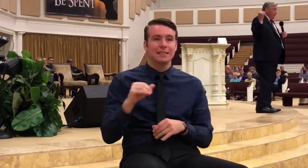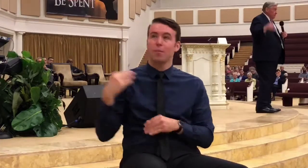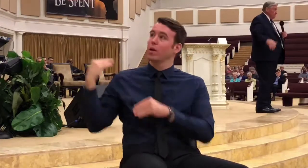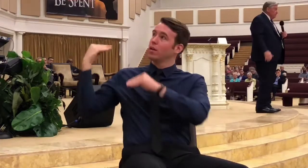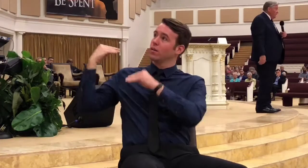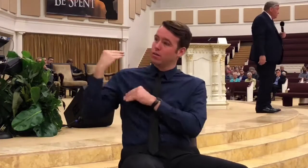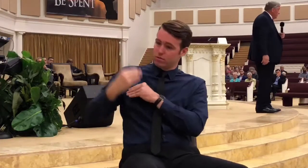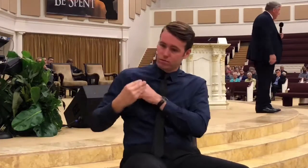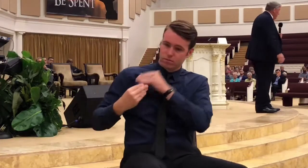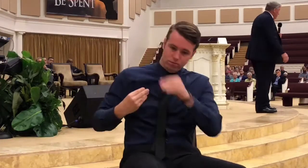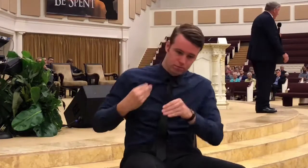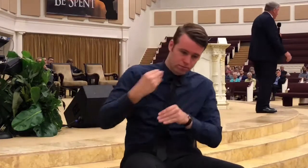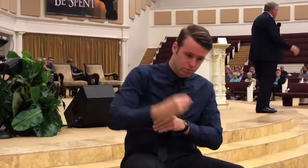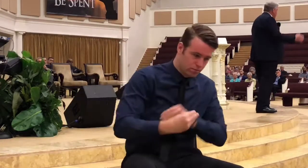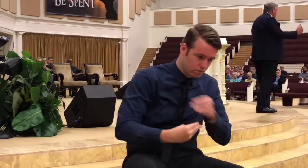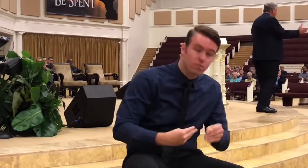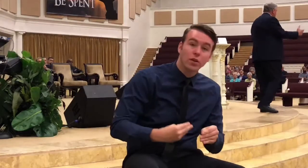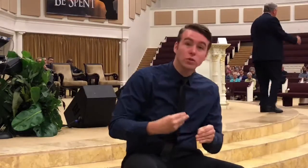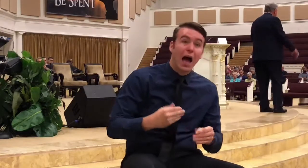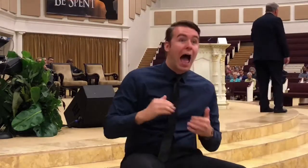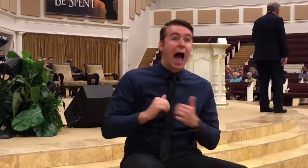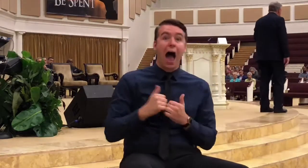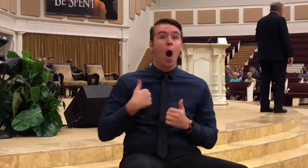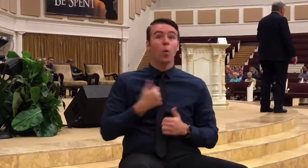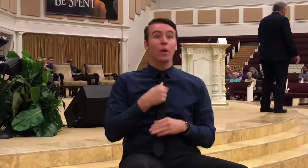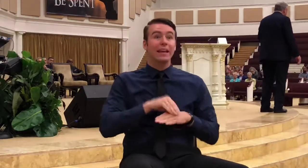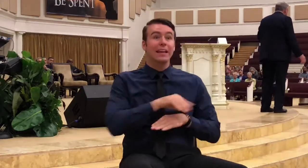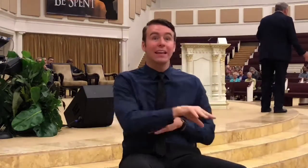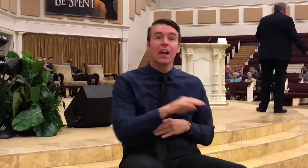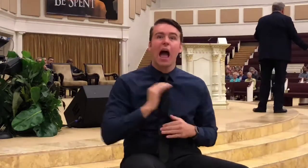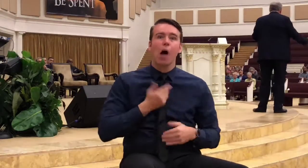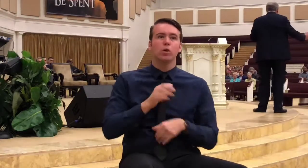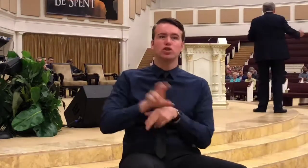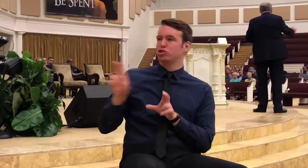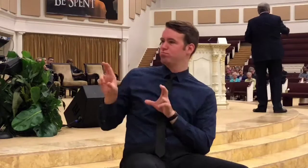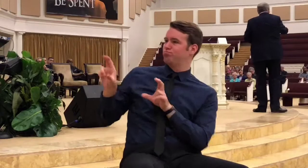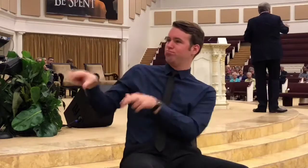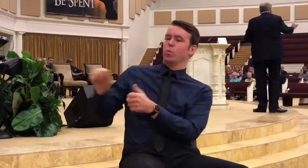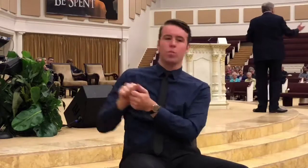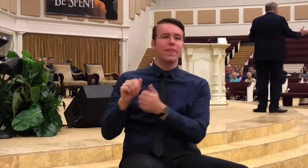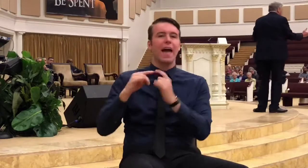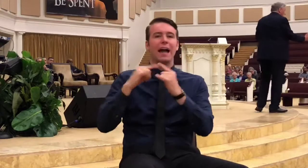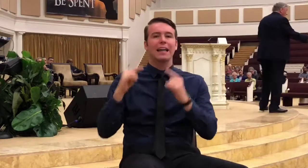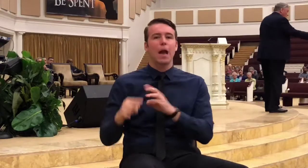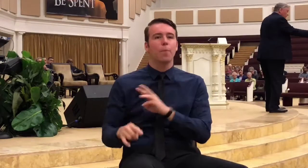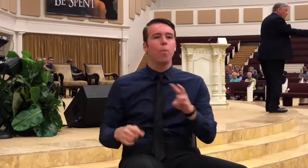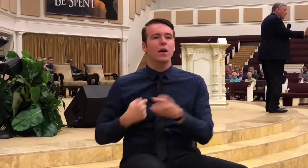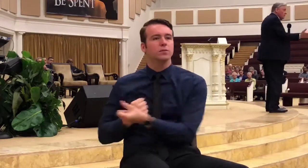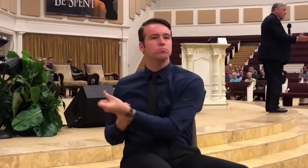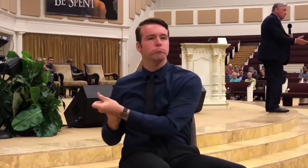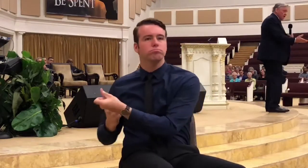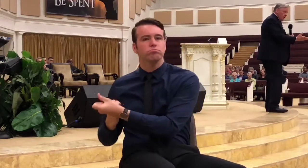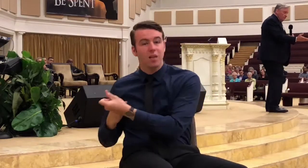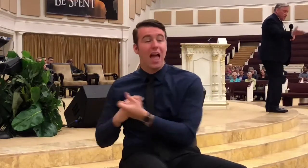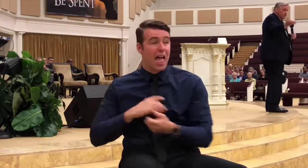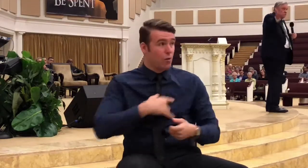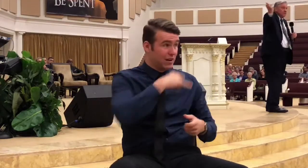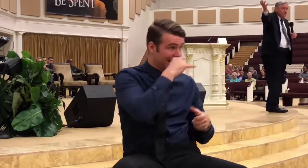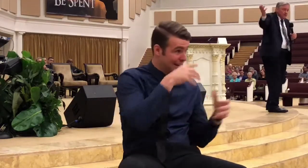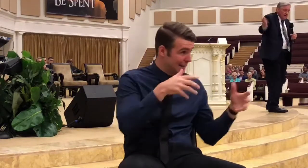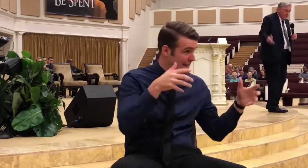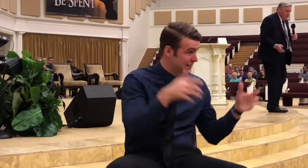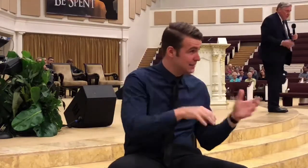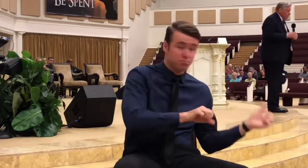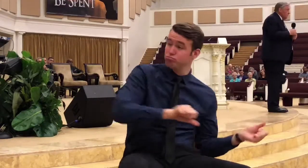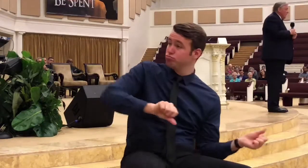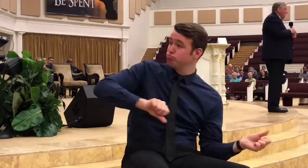one of the sponsors of Camp West. This church puts money in these things. This church comes together and we get our kids together and send